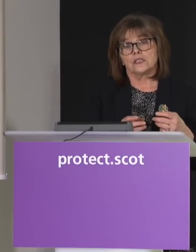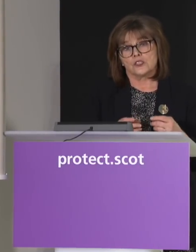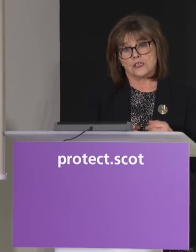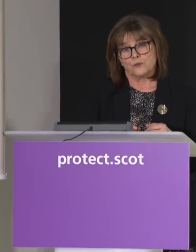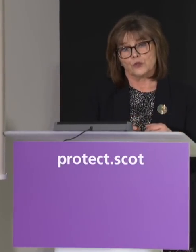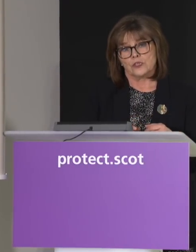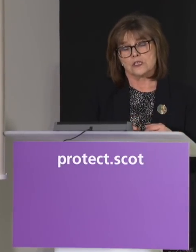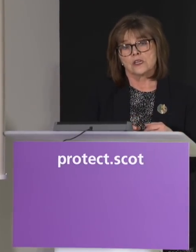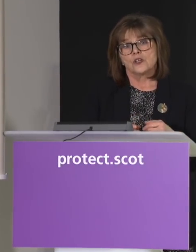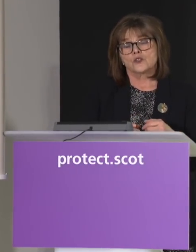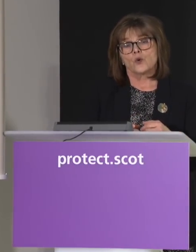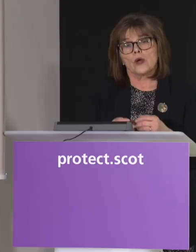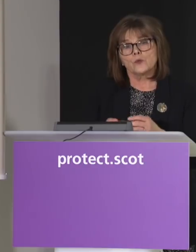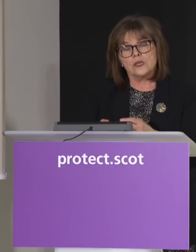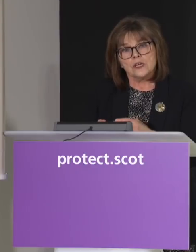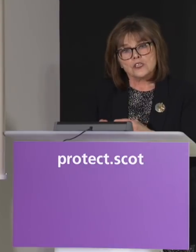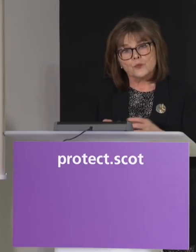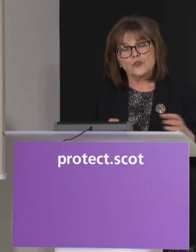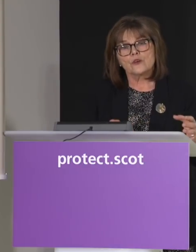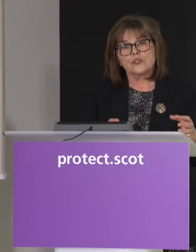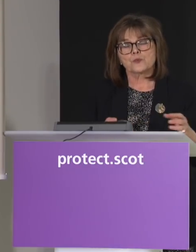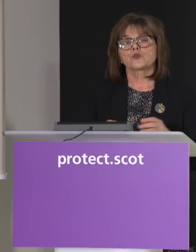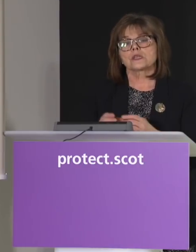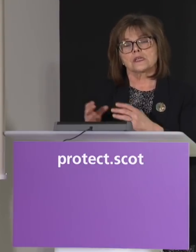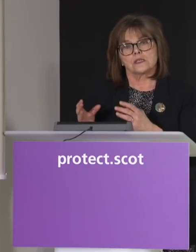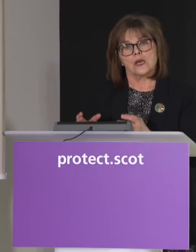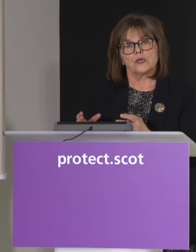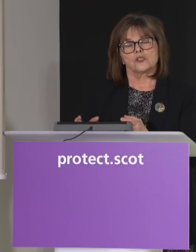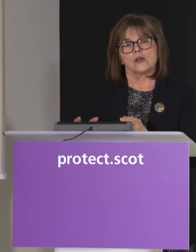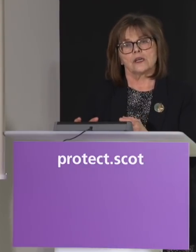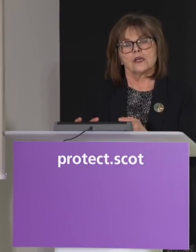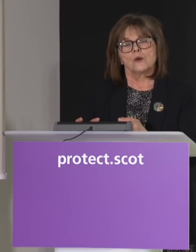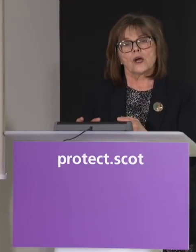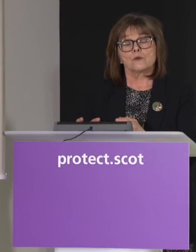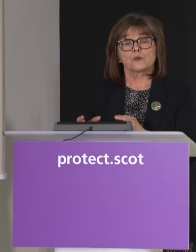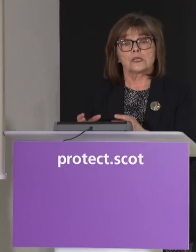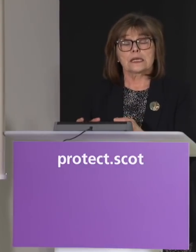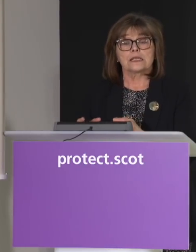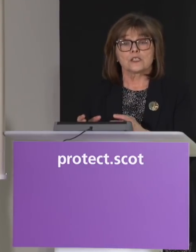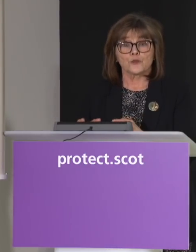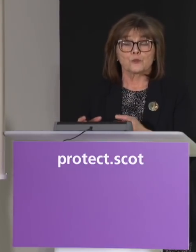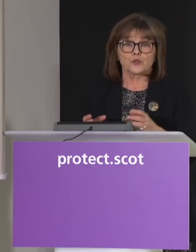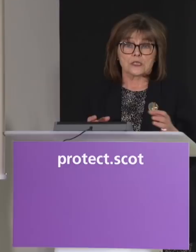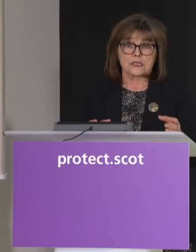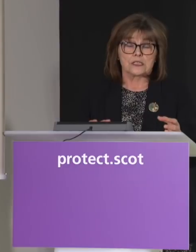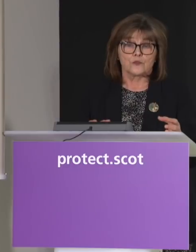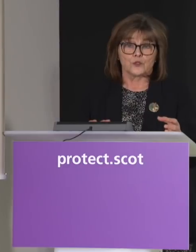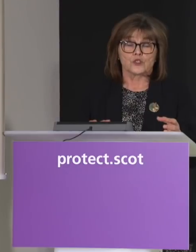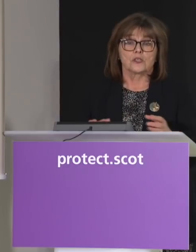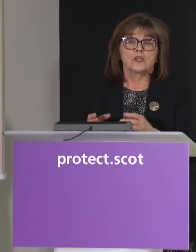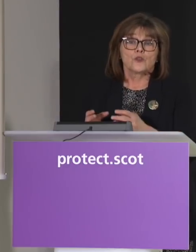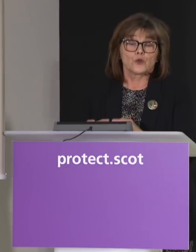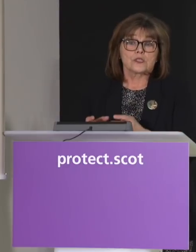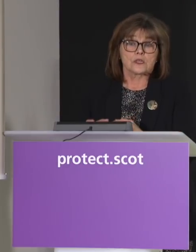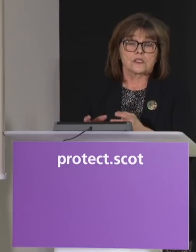not NHS employees. So when we smooth out this process, and MHRA perhaps will agree a different process in the